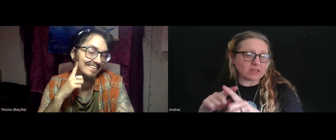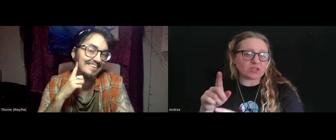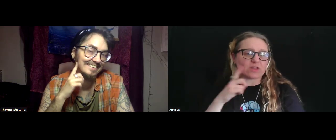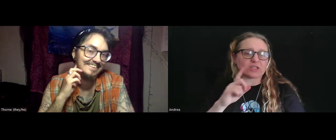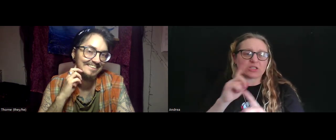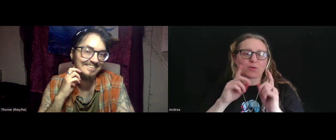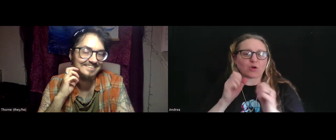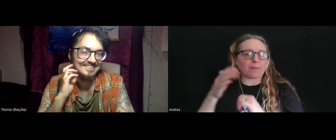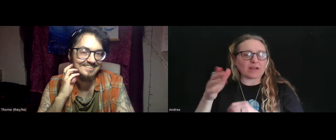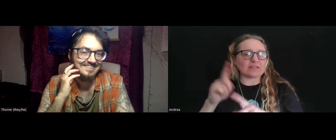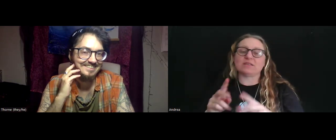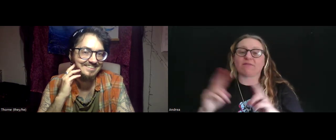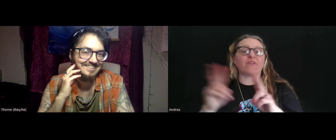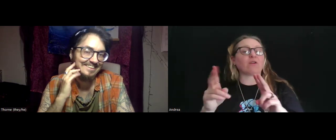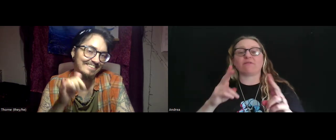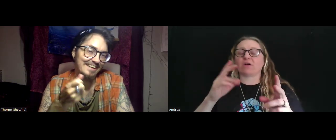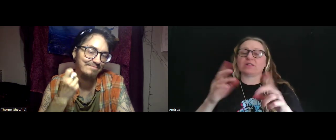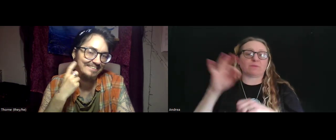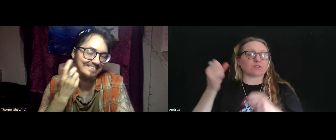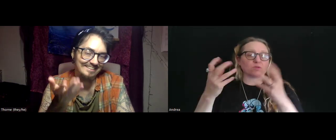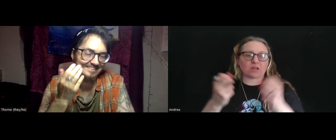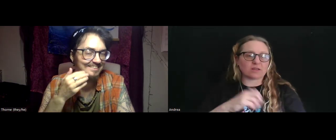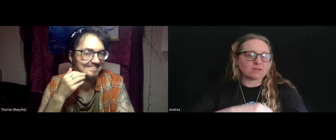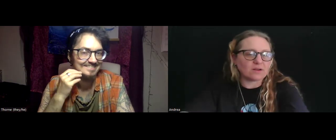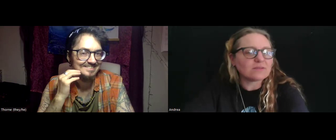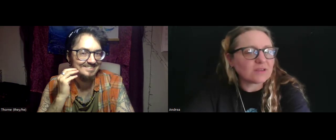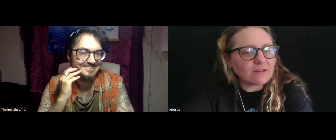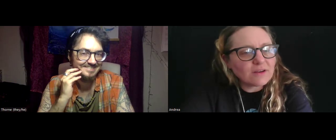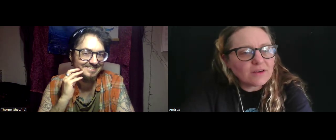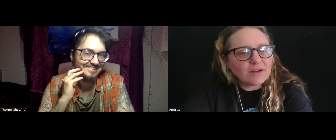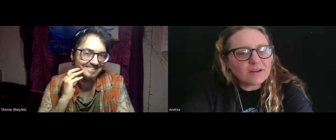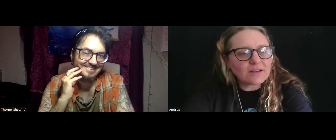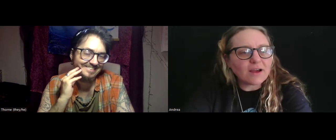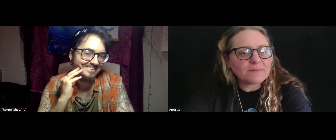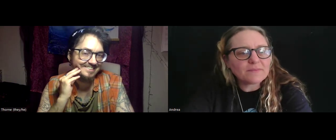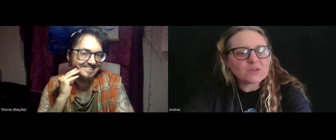so that she's a Mercury in Pisces and it's very, very spiritual signs, So yeah. So.